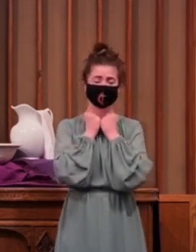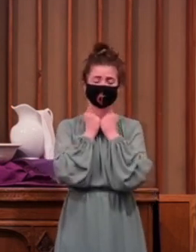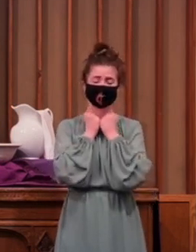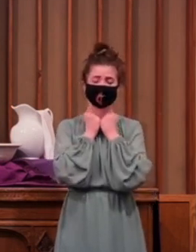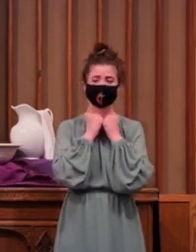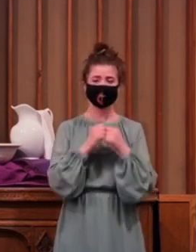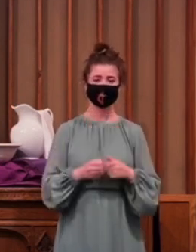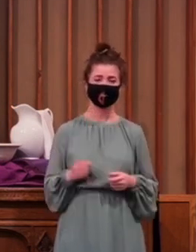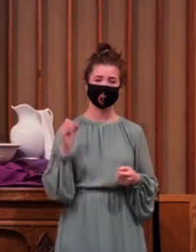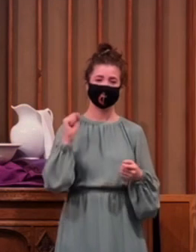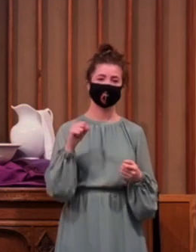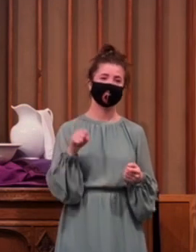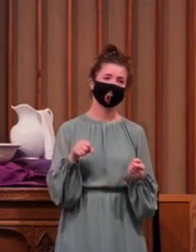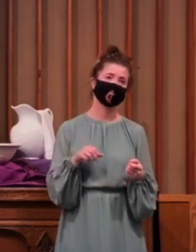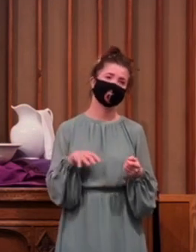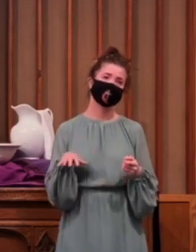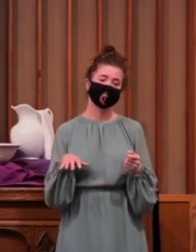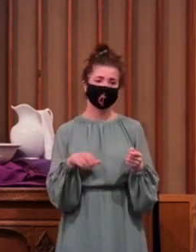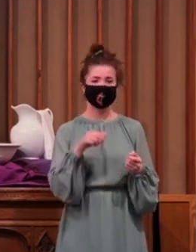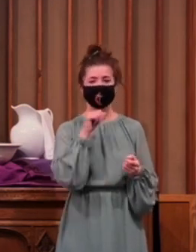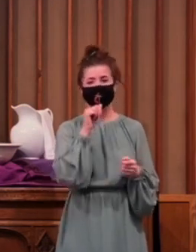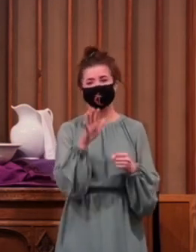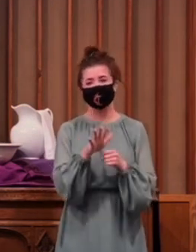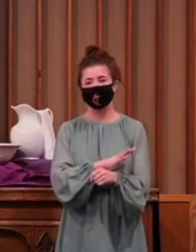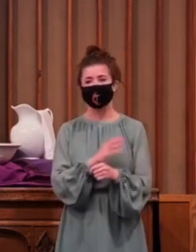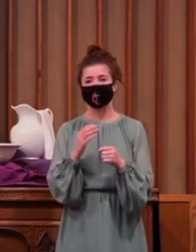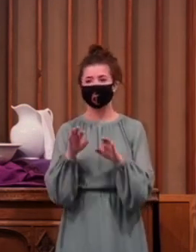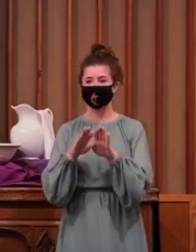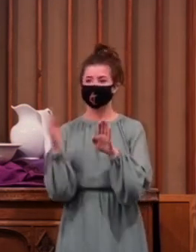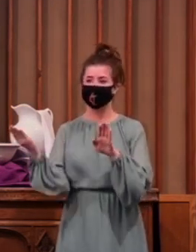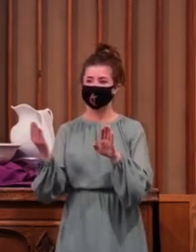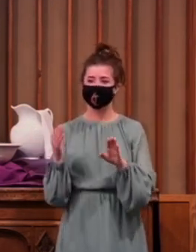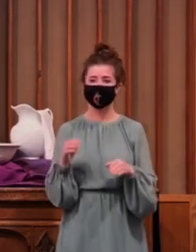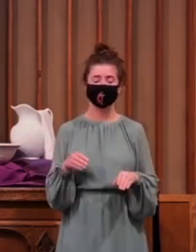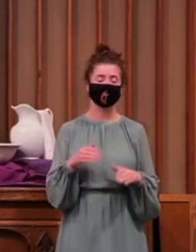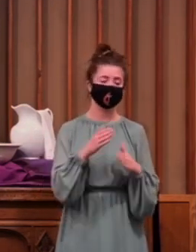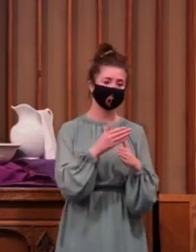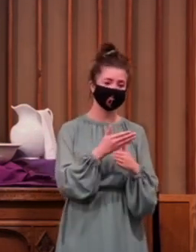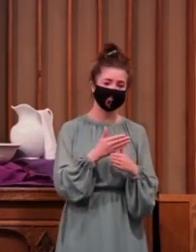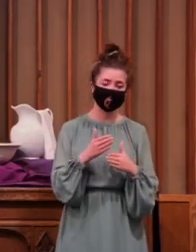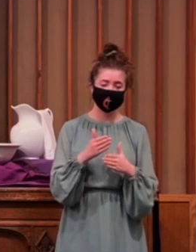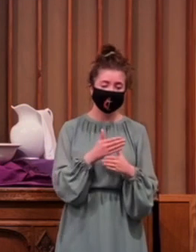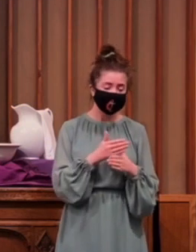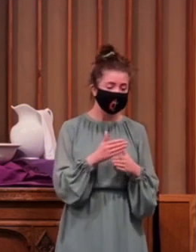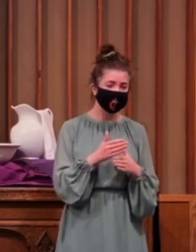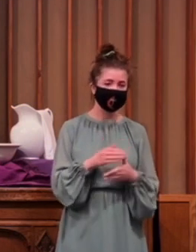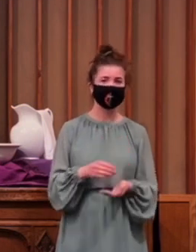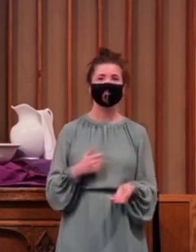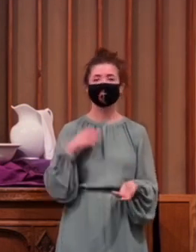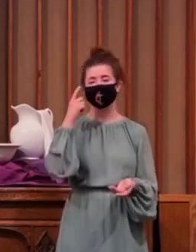Yes, we're still in the in-between, I know. I still find myself thinking or saying, if